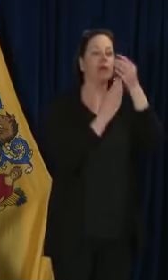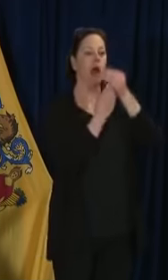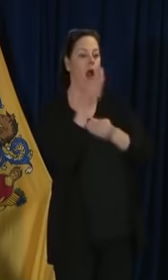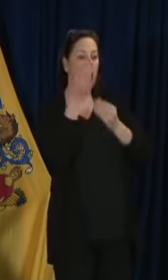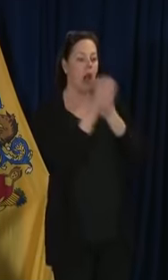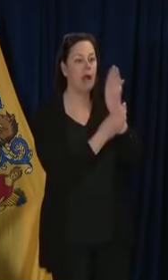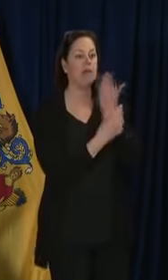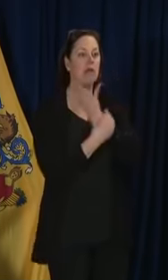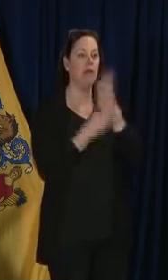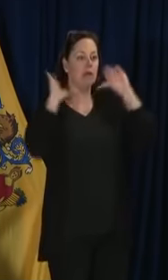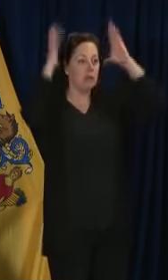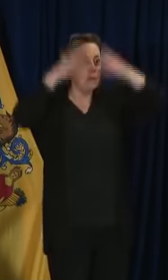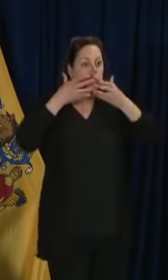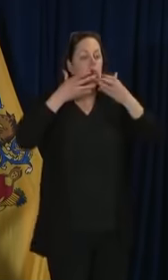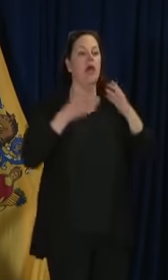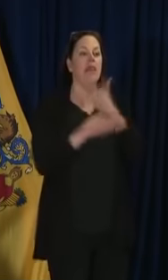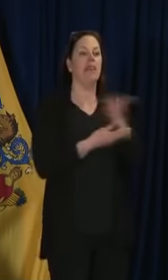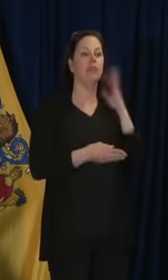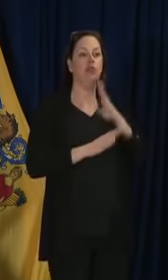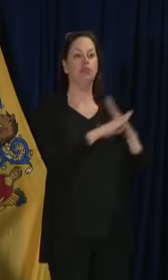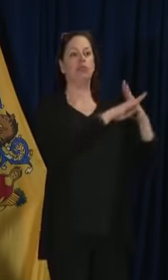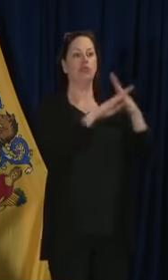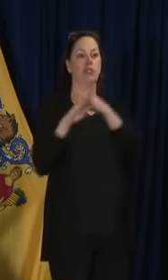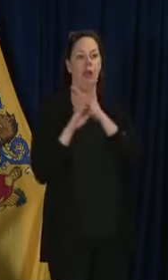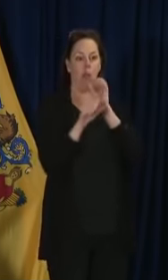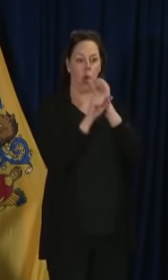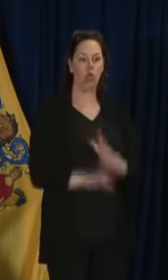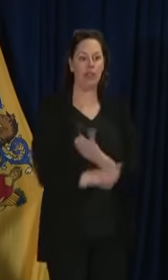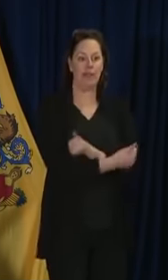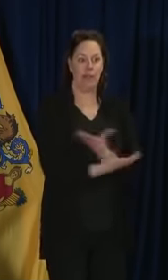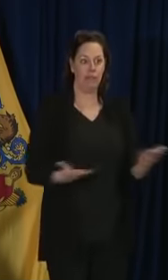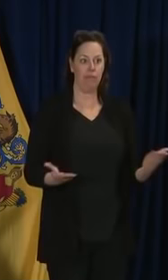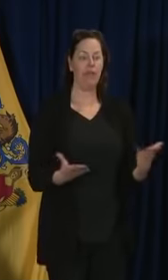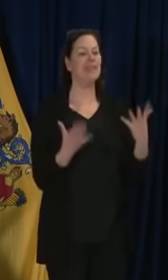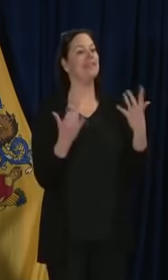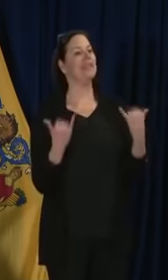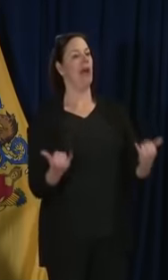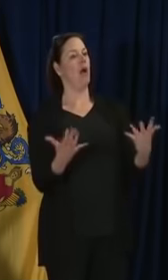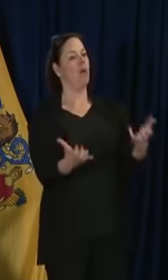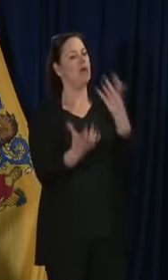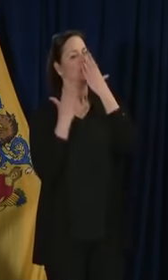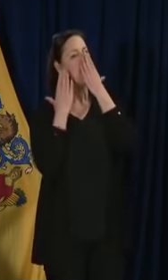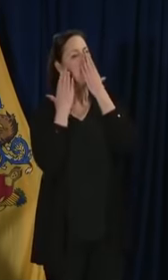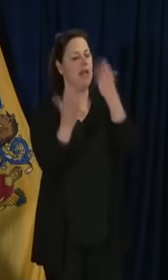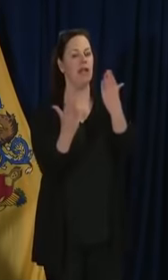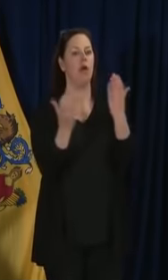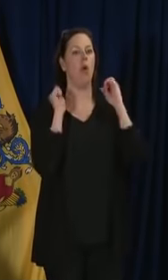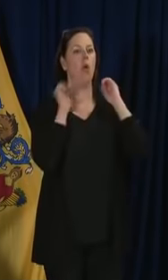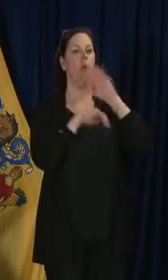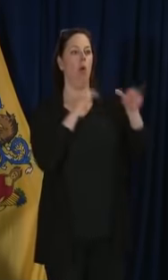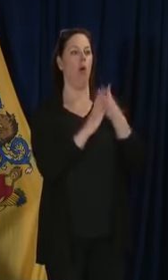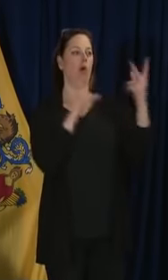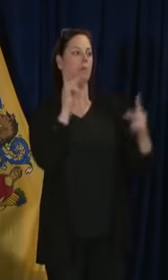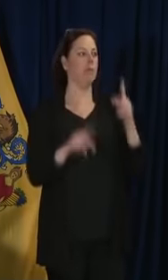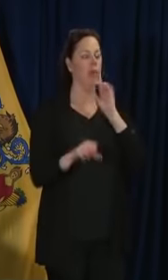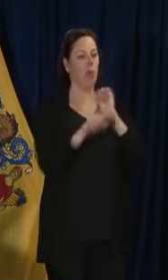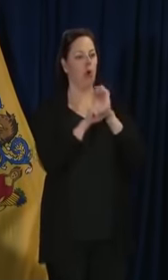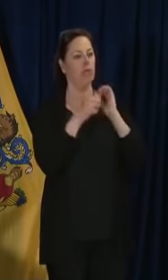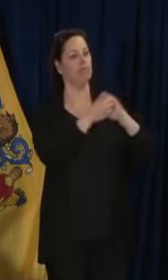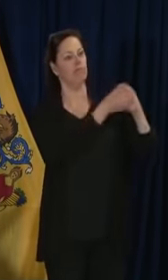I close, I must give our continued thanks to everyone out there whose work is helping our state stay safe, stay